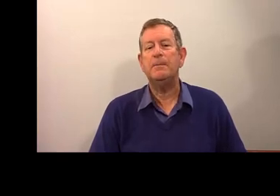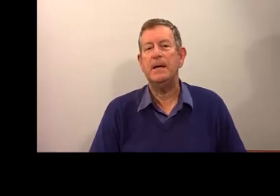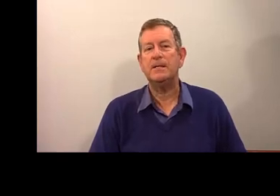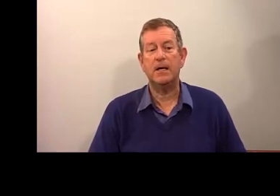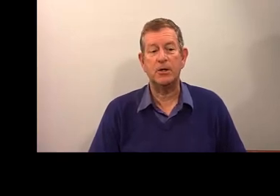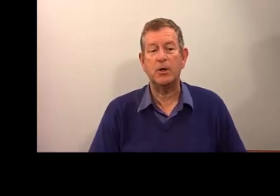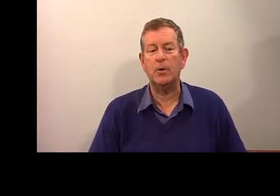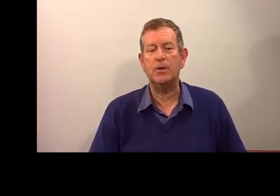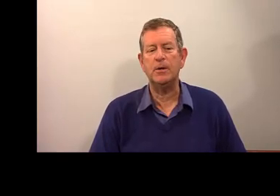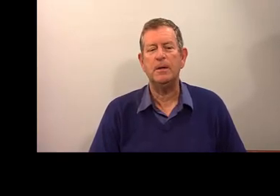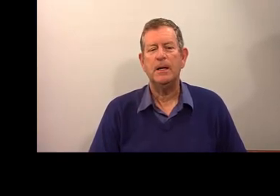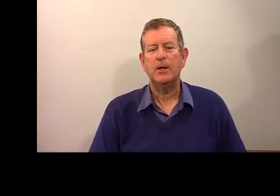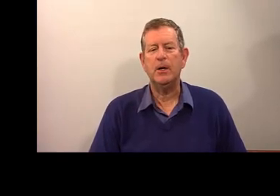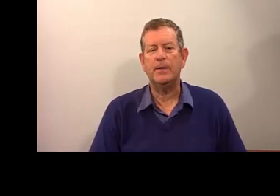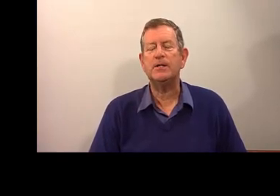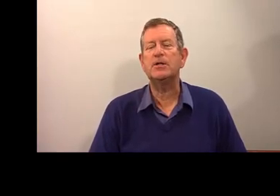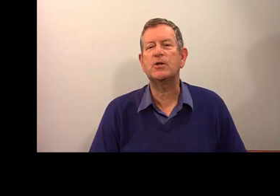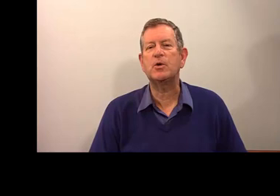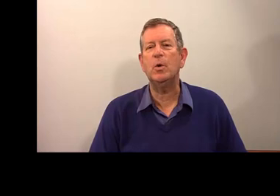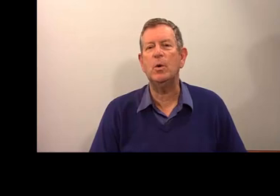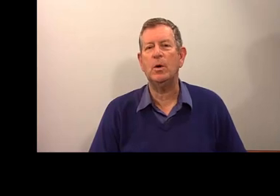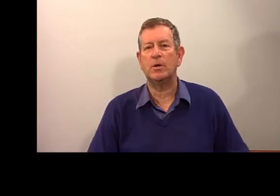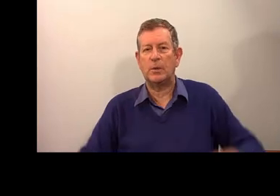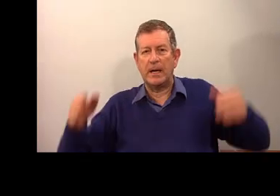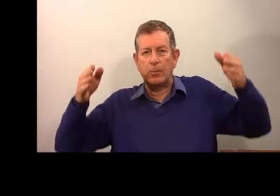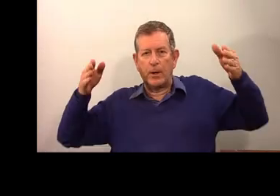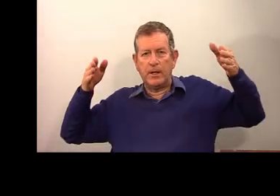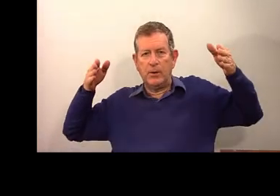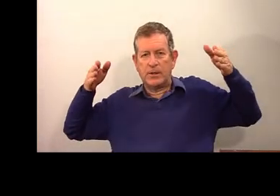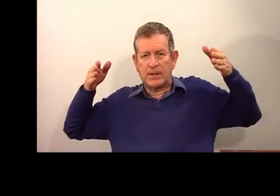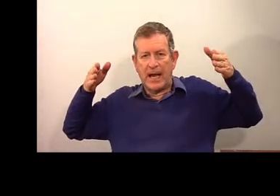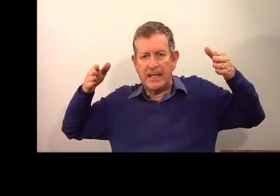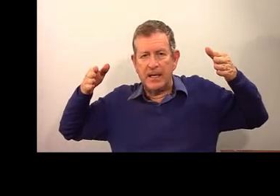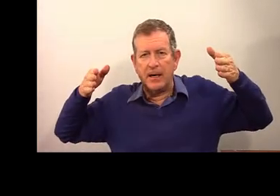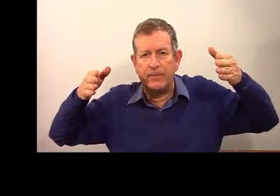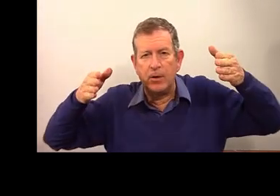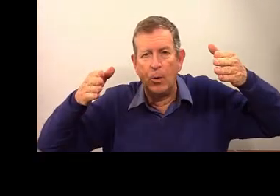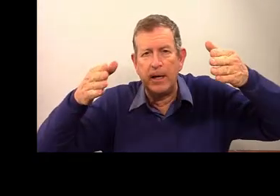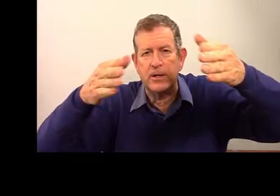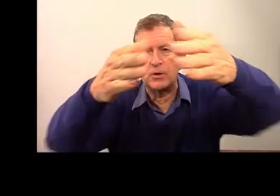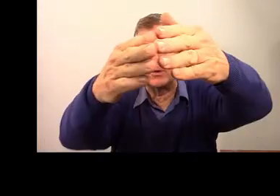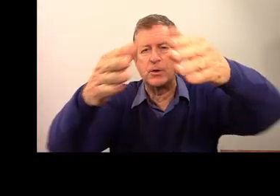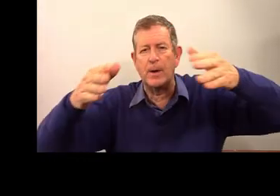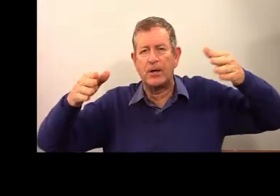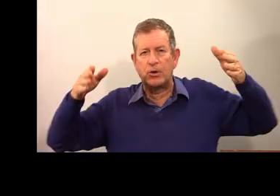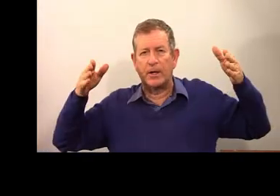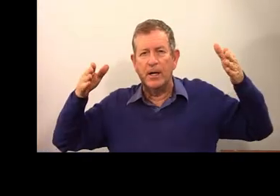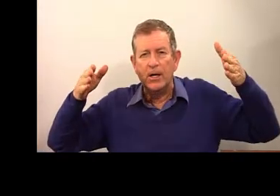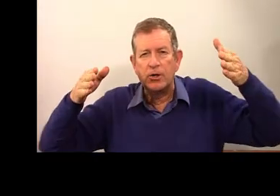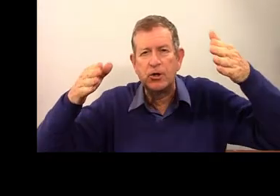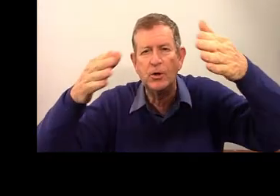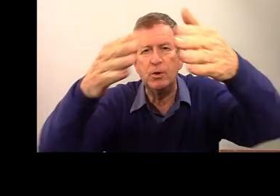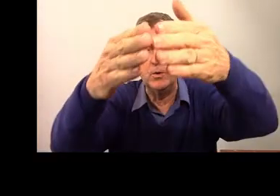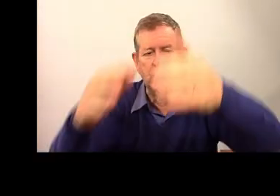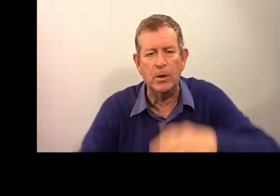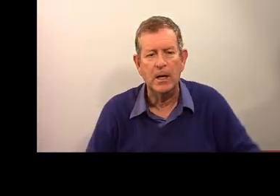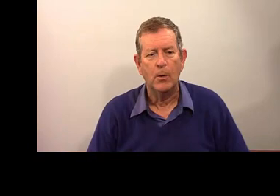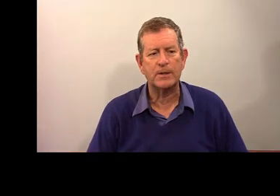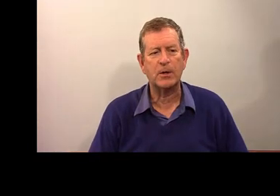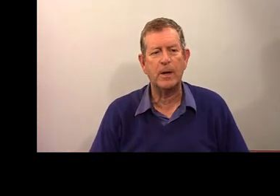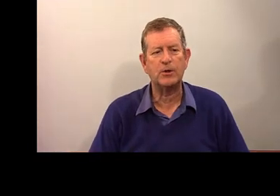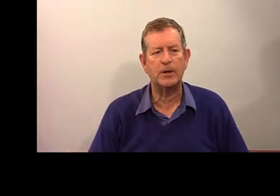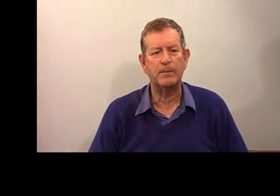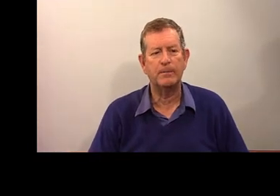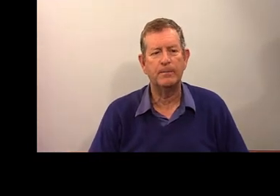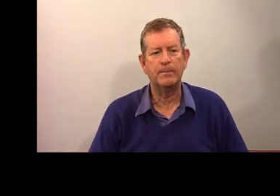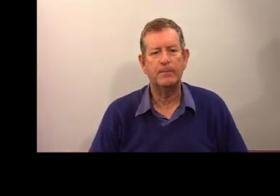You like pizza, don't you? Good. This is school. So again, we're going to use this idea of going in a certain direction. To.